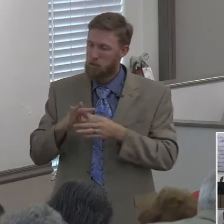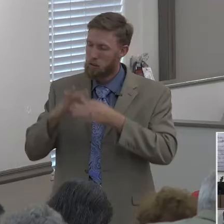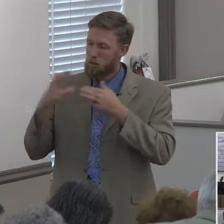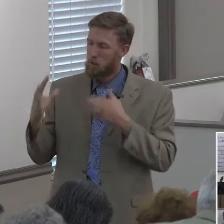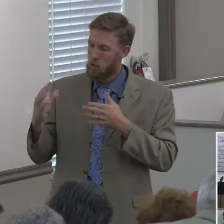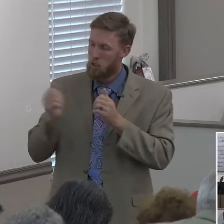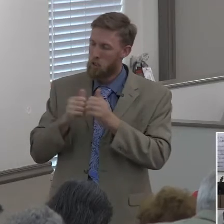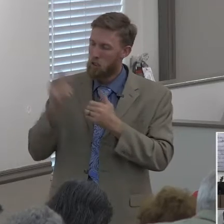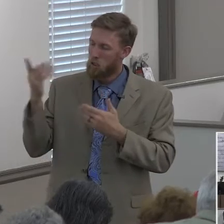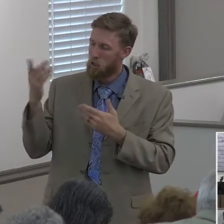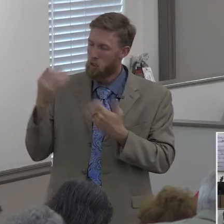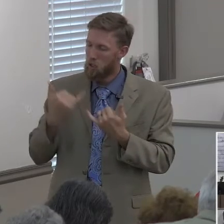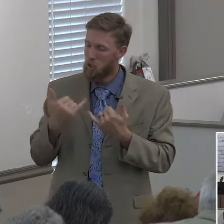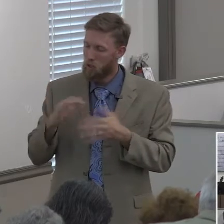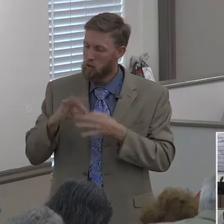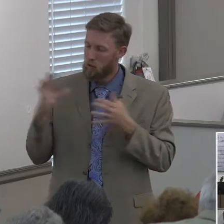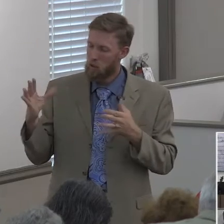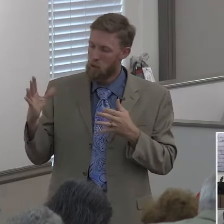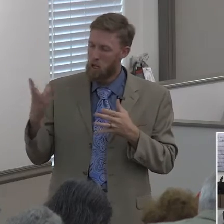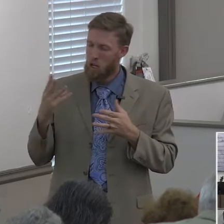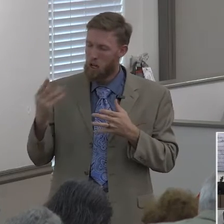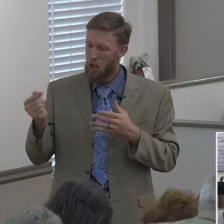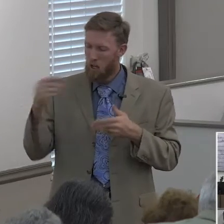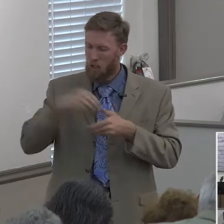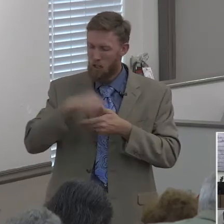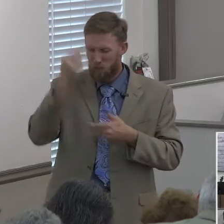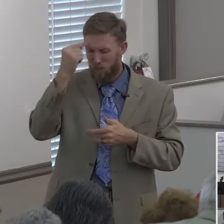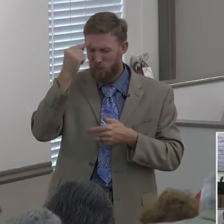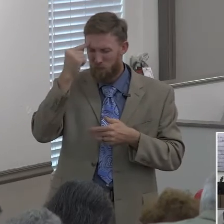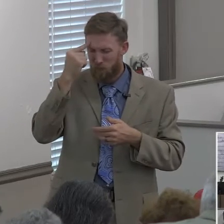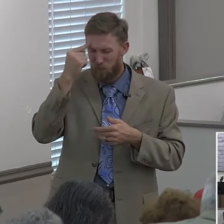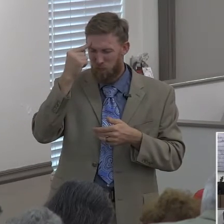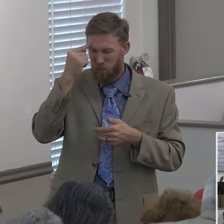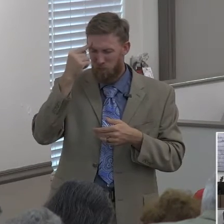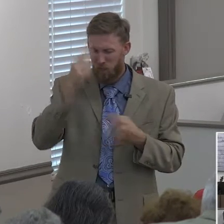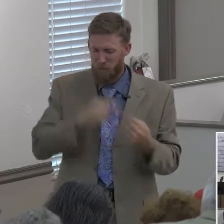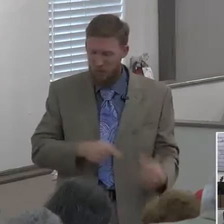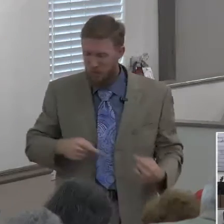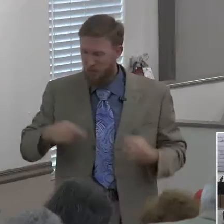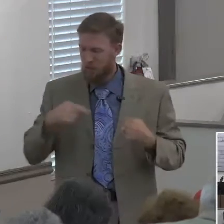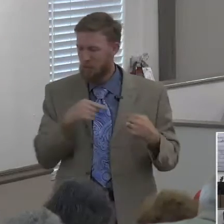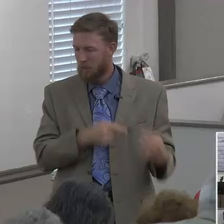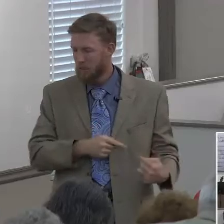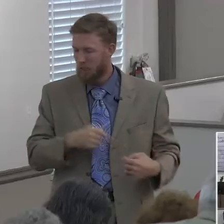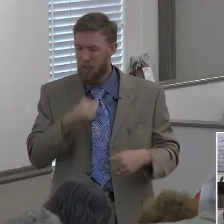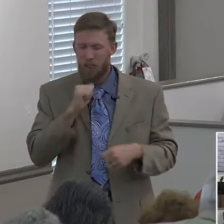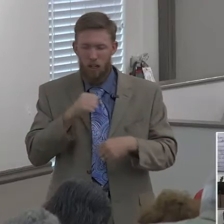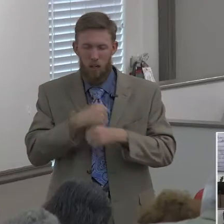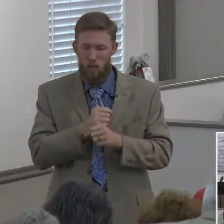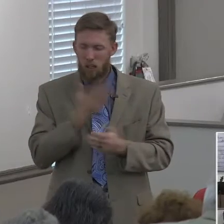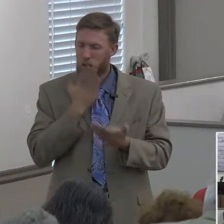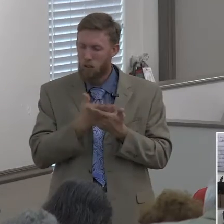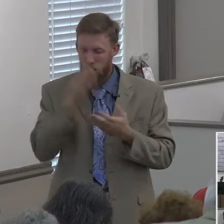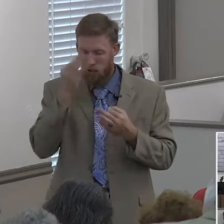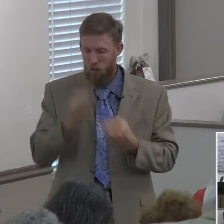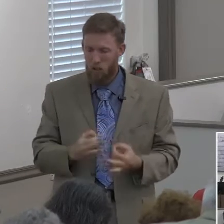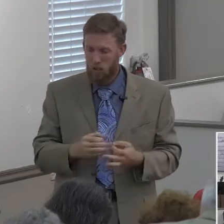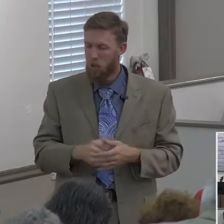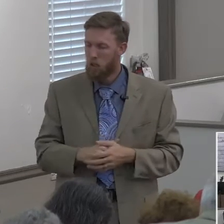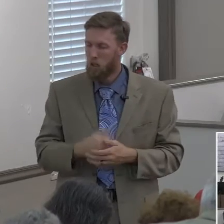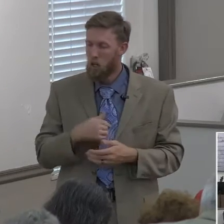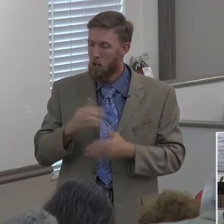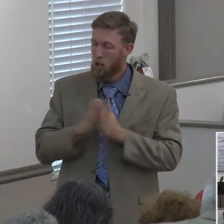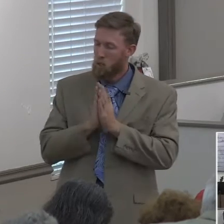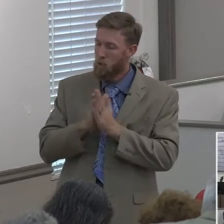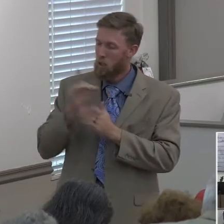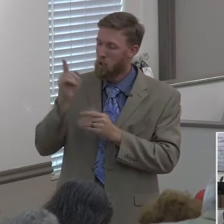You, that is struggling in their mind about making choices that are incorrect and not honoring to You,